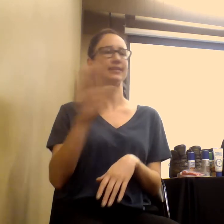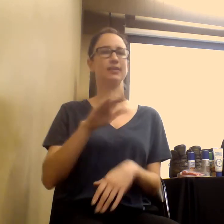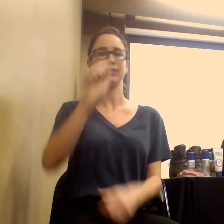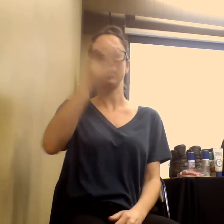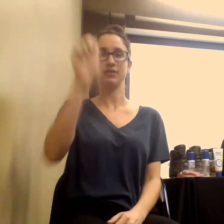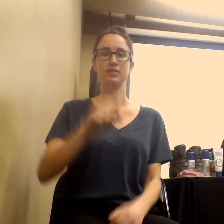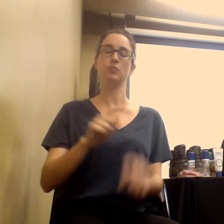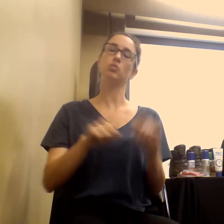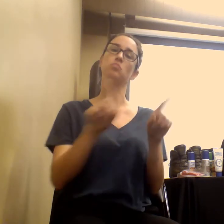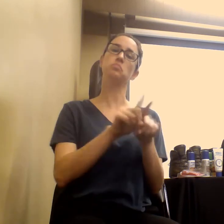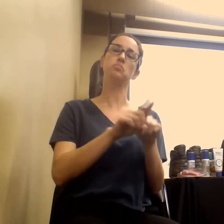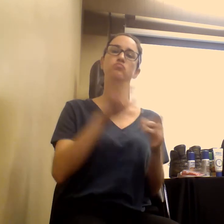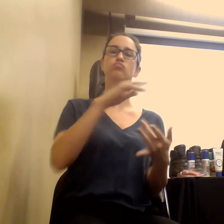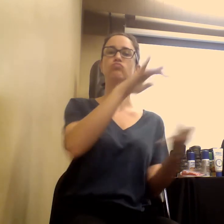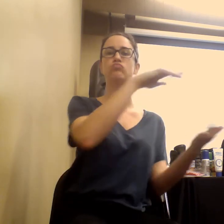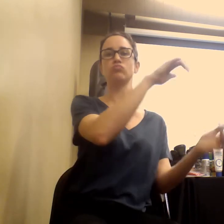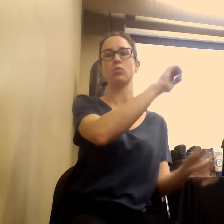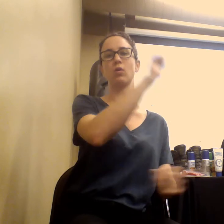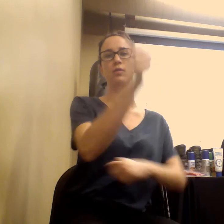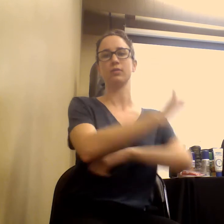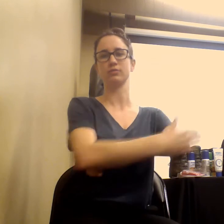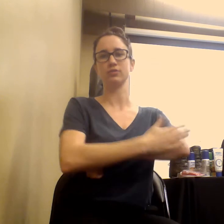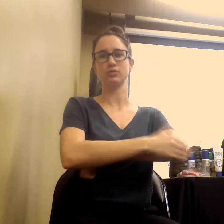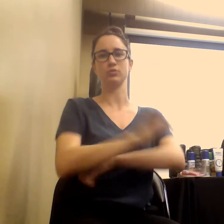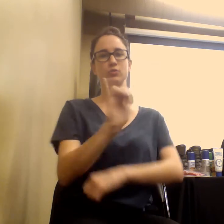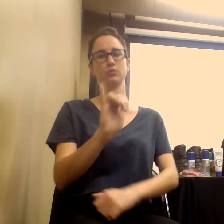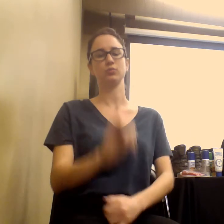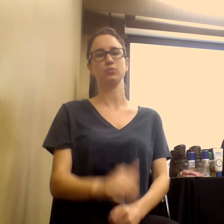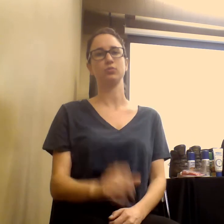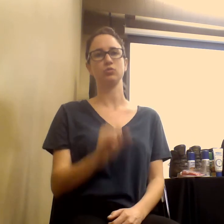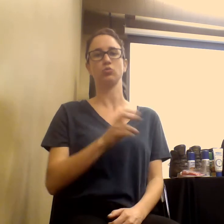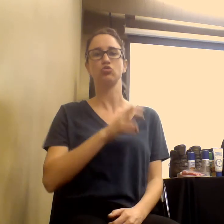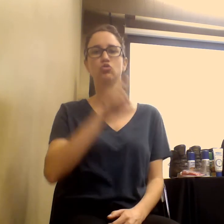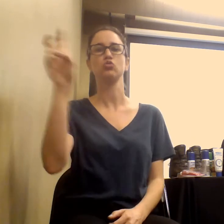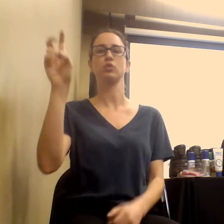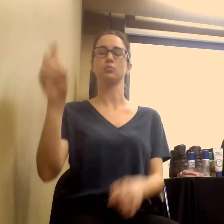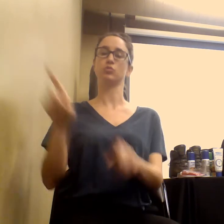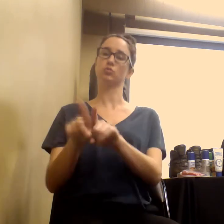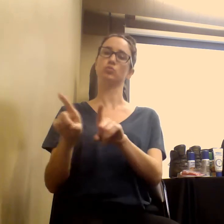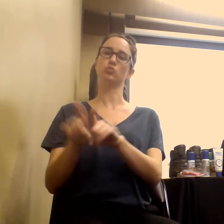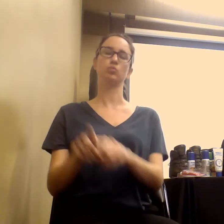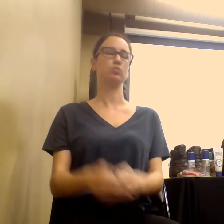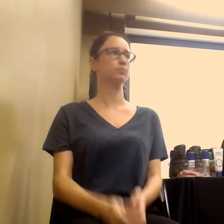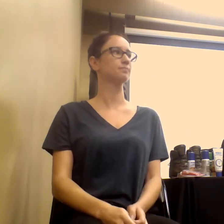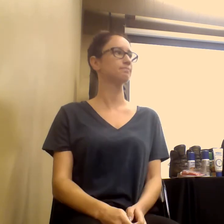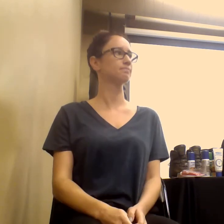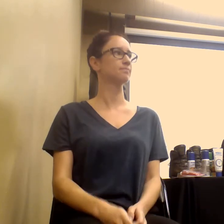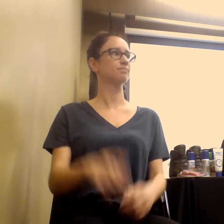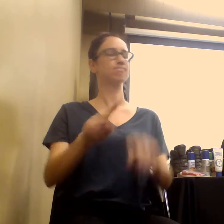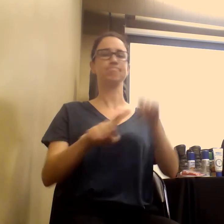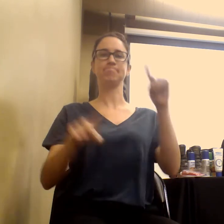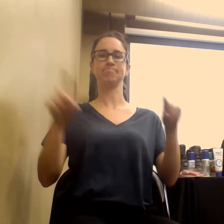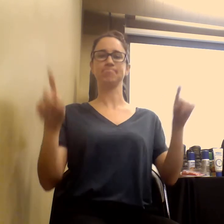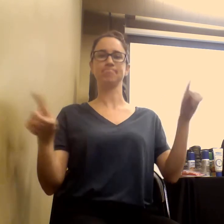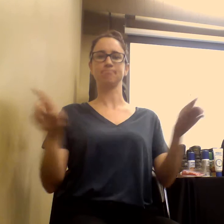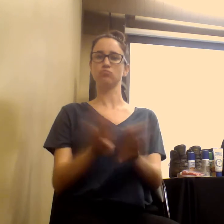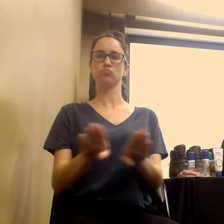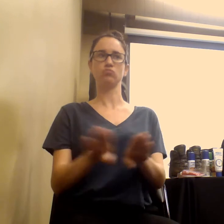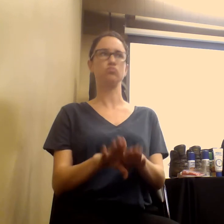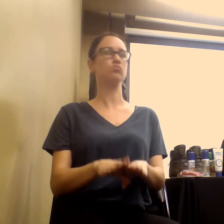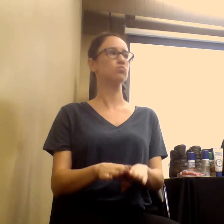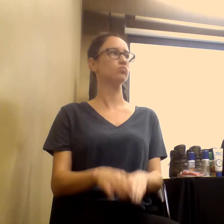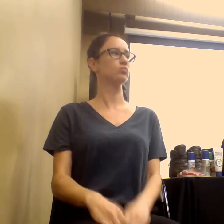Australia and Hawaii hiking, so we do a lot of hiking trips. Okay. So different kinds of, Sure. so I'm not